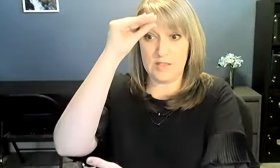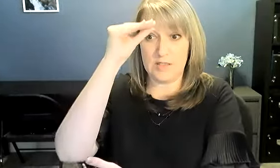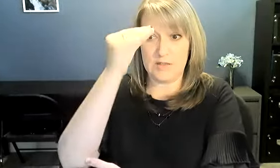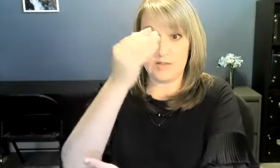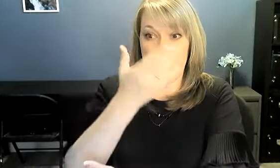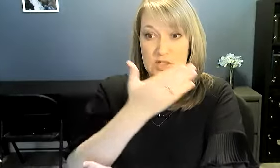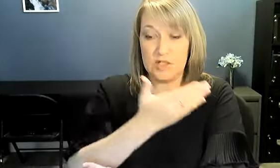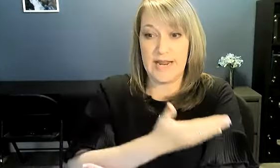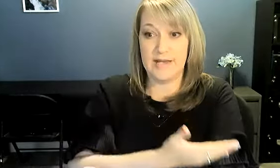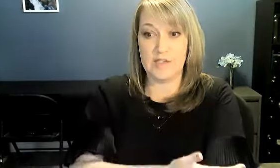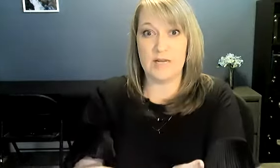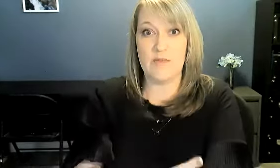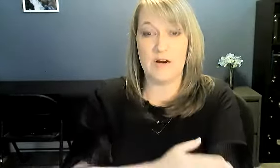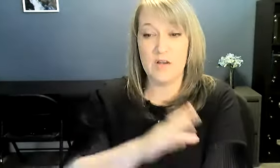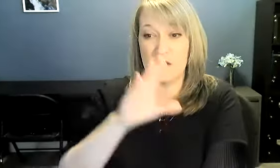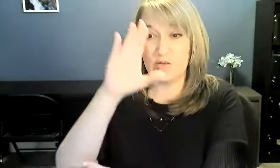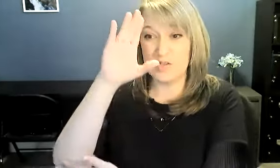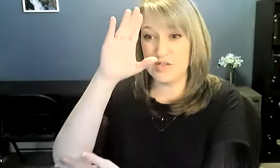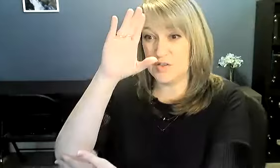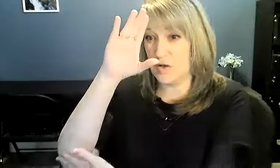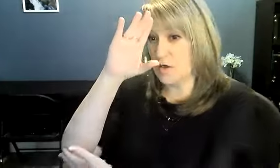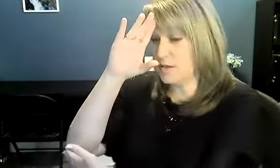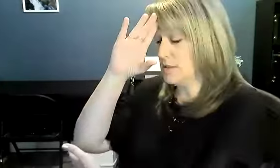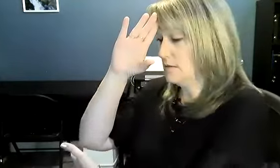to switch your hand shape there. You just start